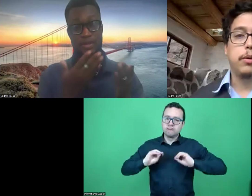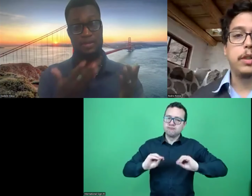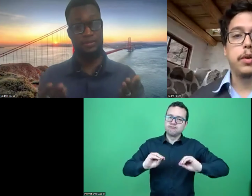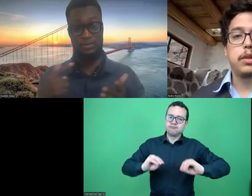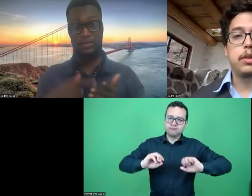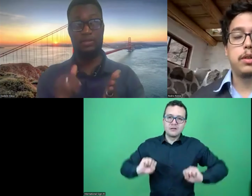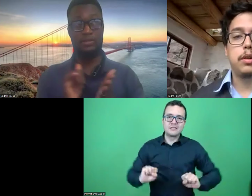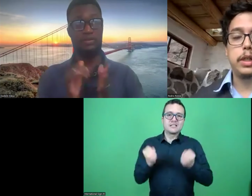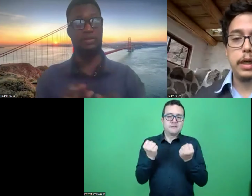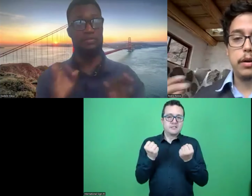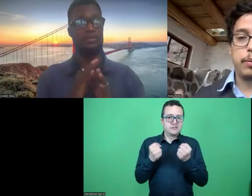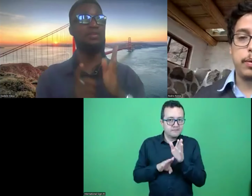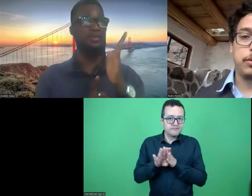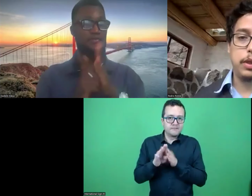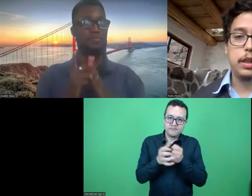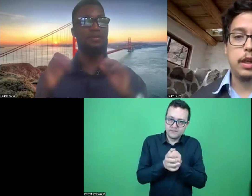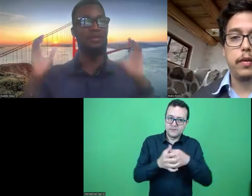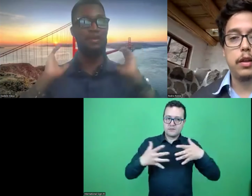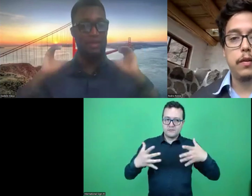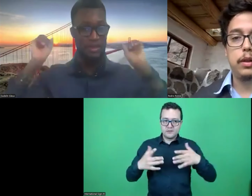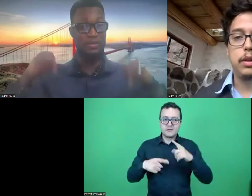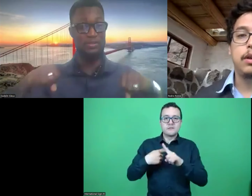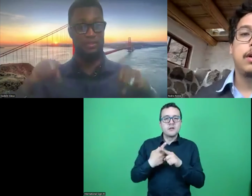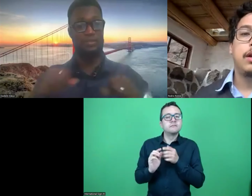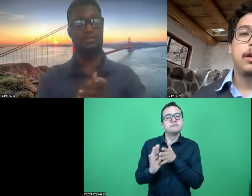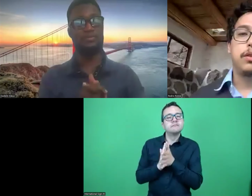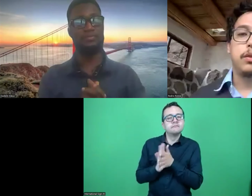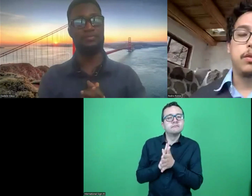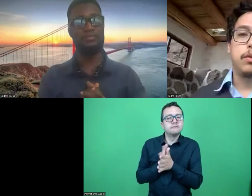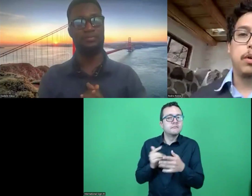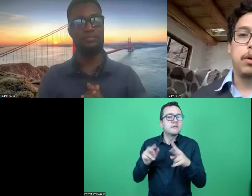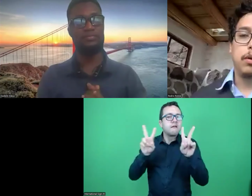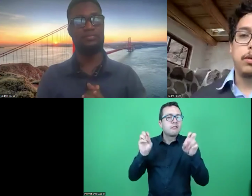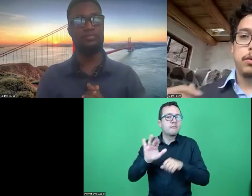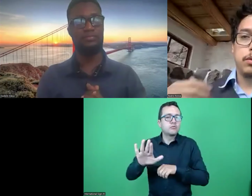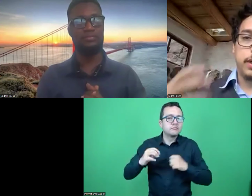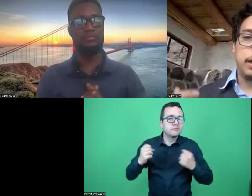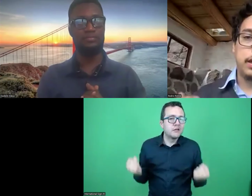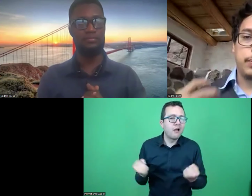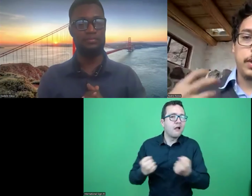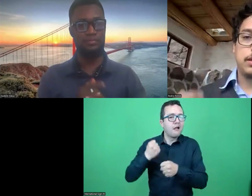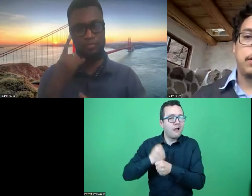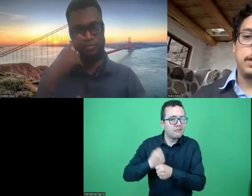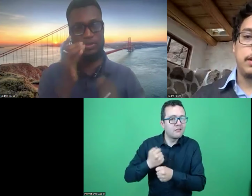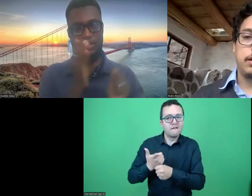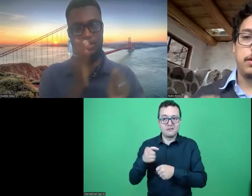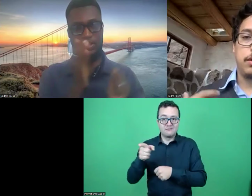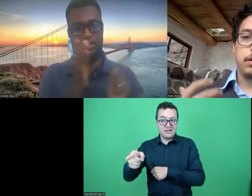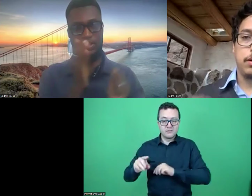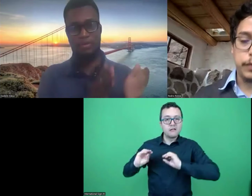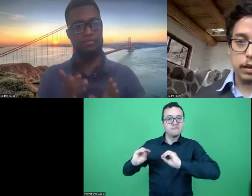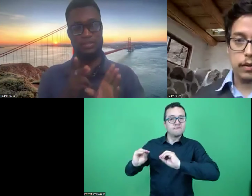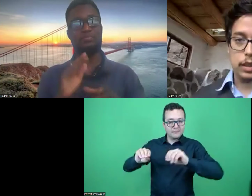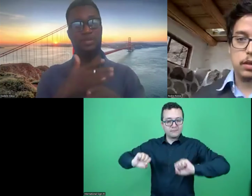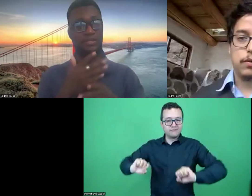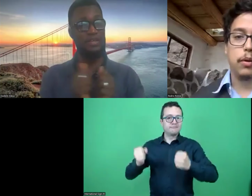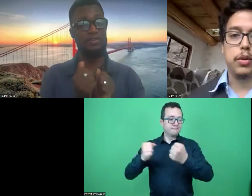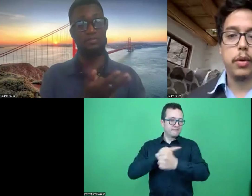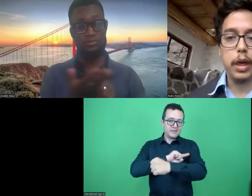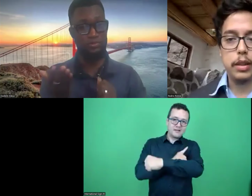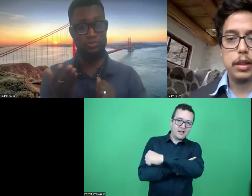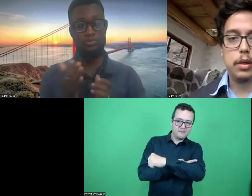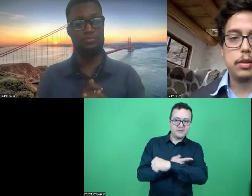the responses shared about this type of activity. So, trainings, capacity building, activities that